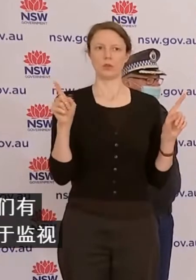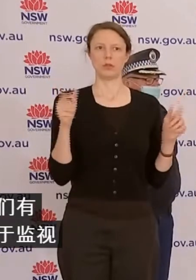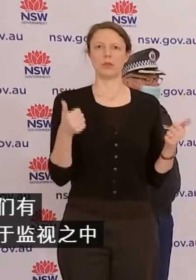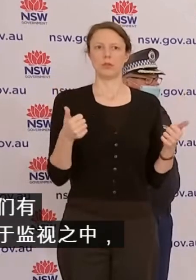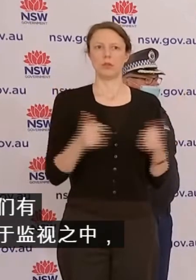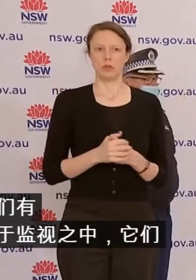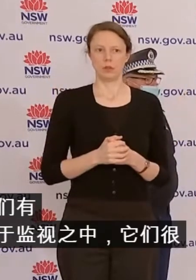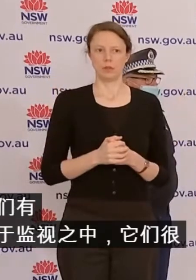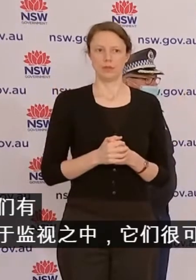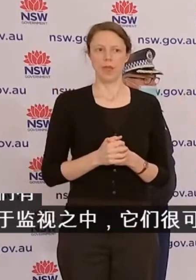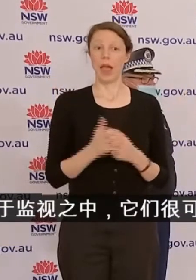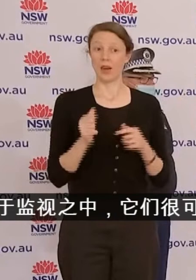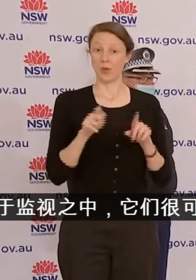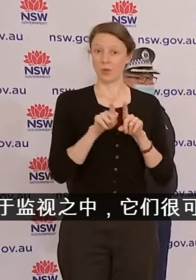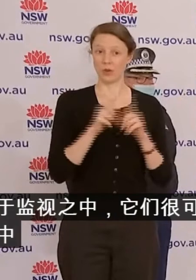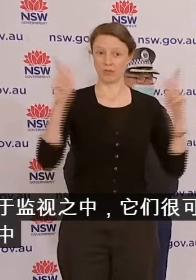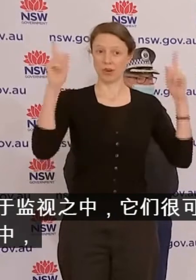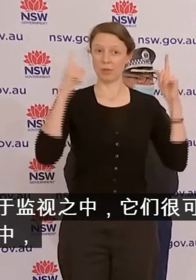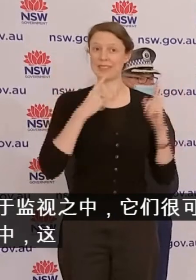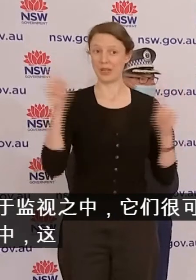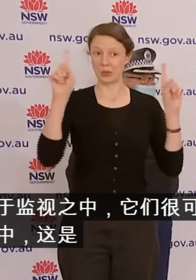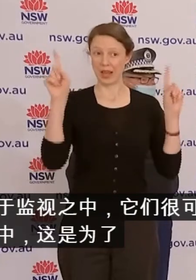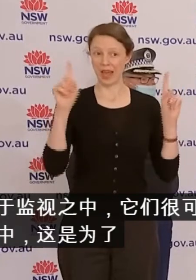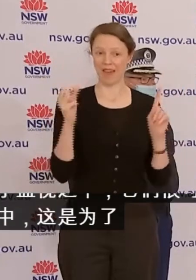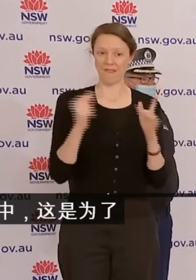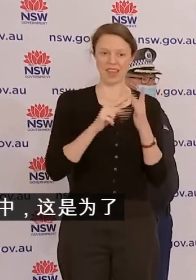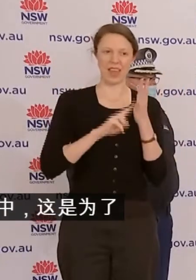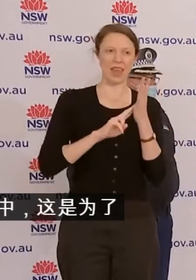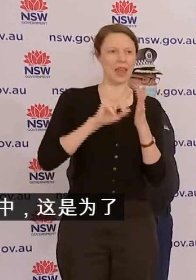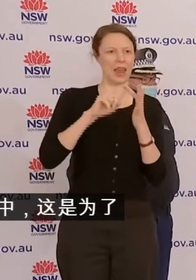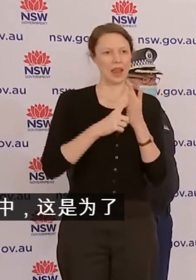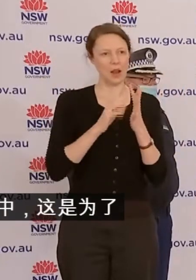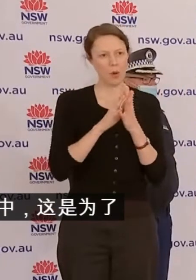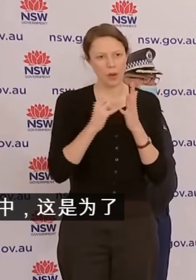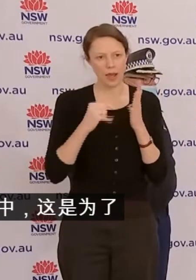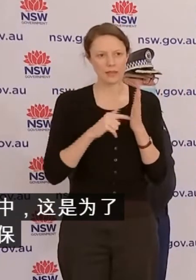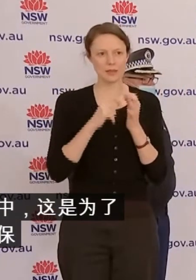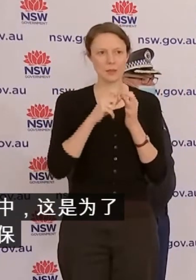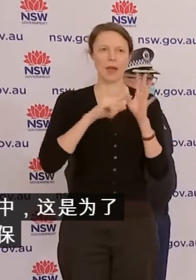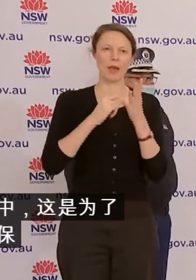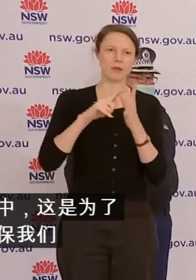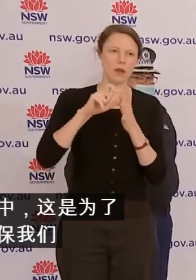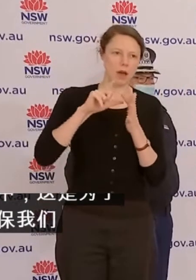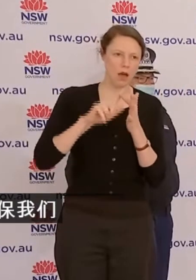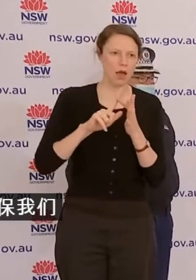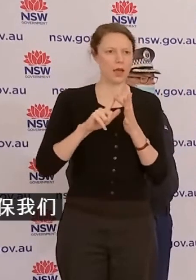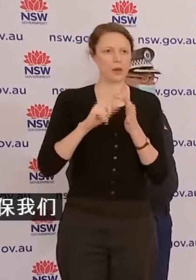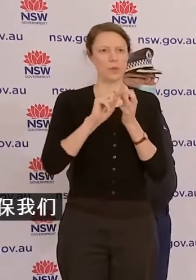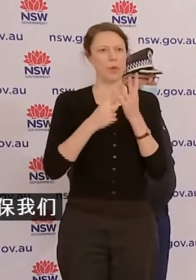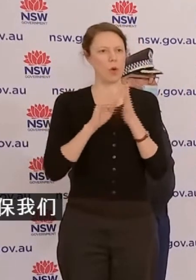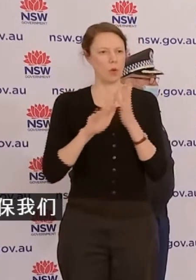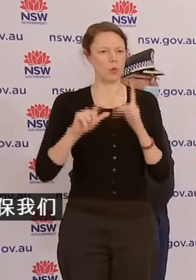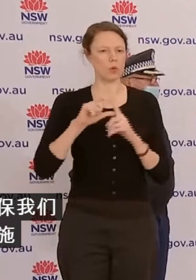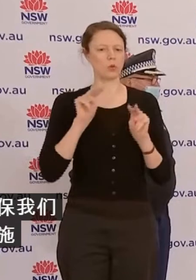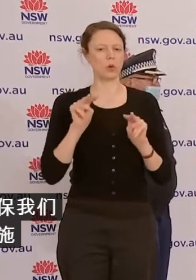of suburbs on watch and they may well be put into it. It's about getting ahead of it and making sure that we put that